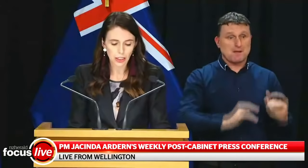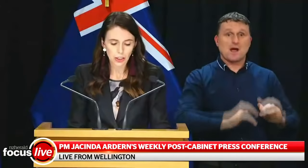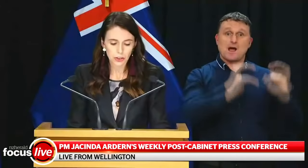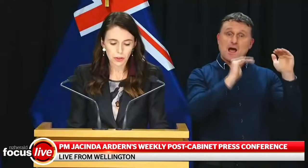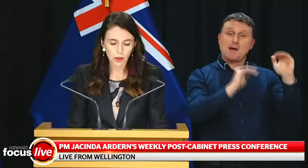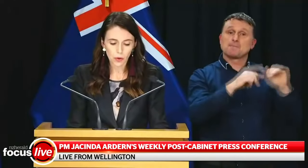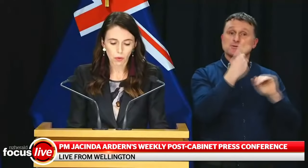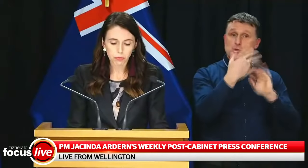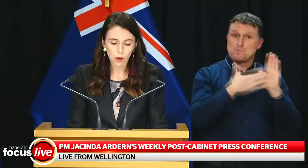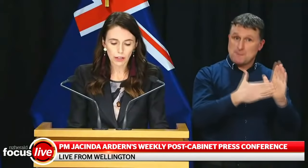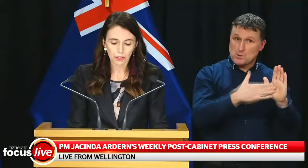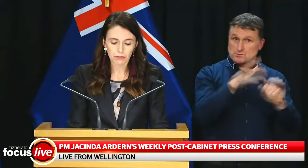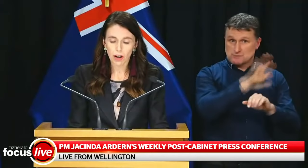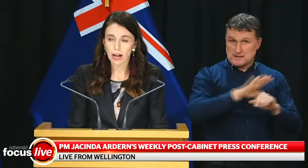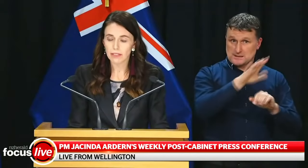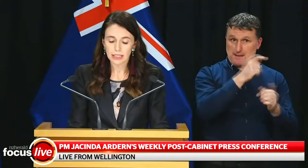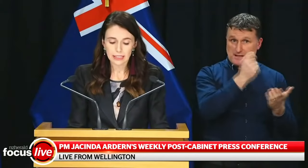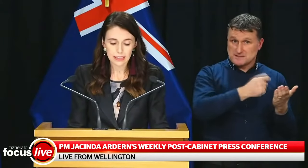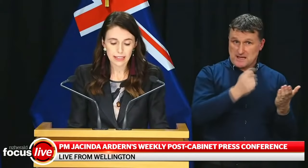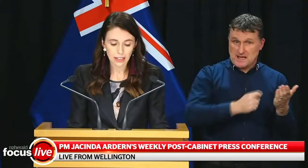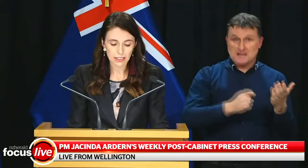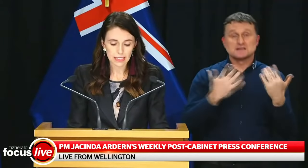year to a low of